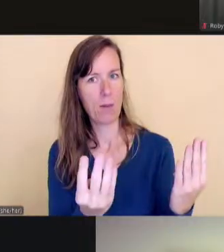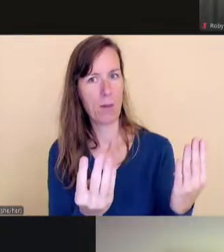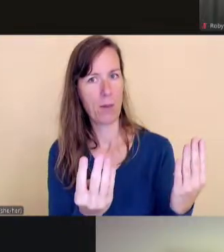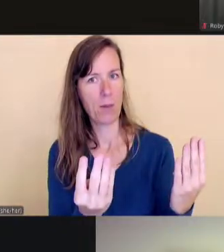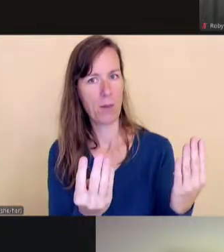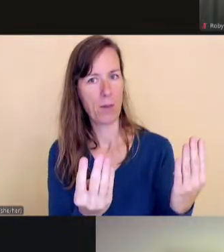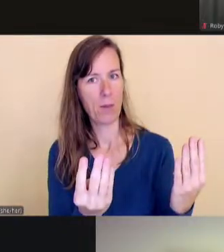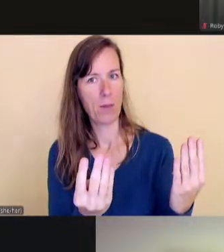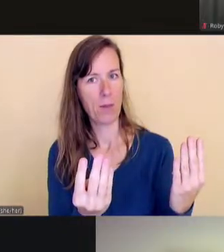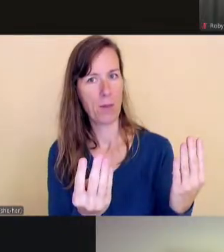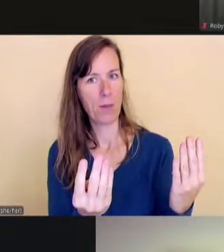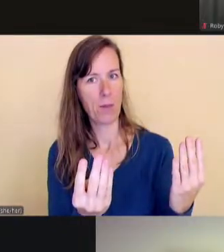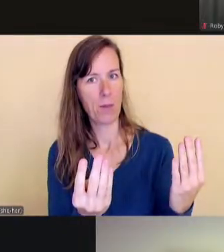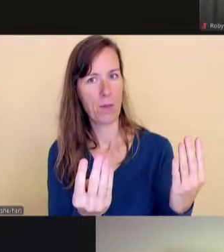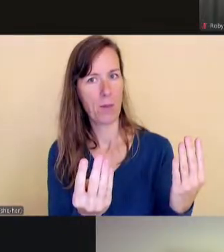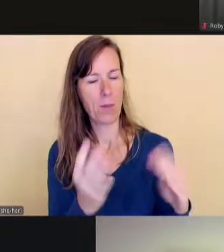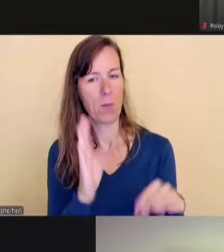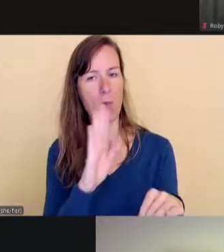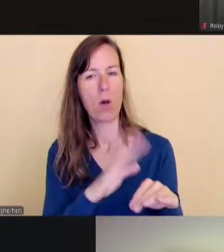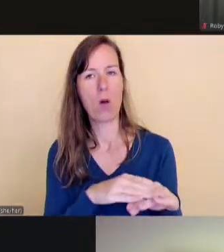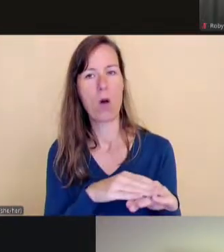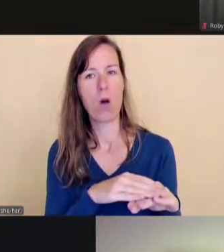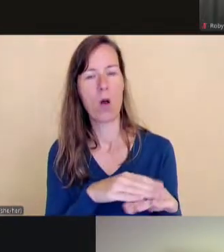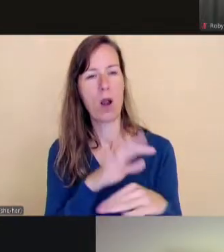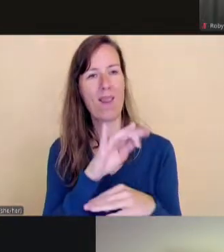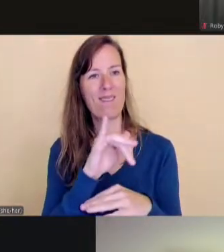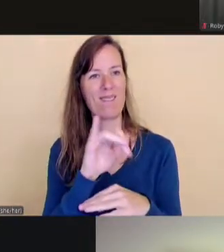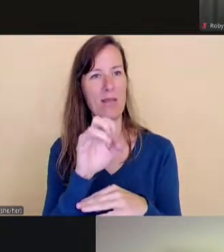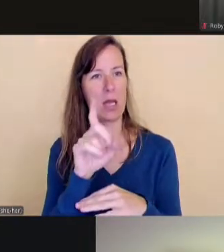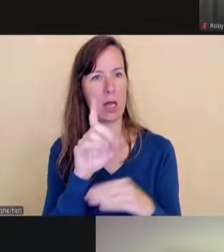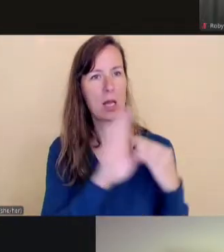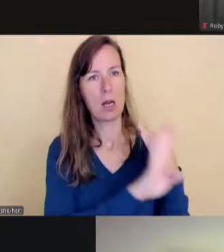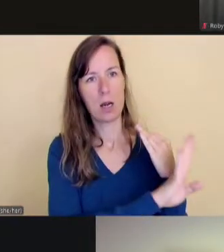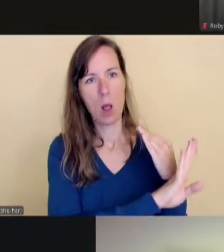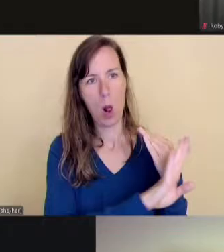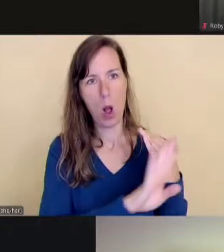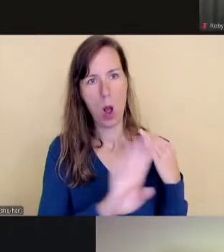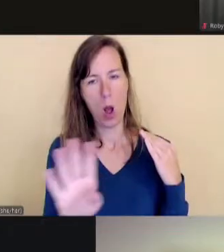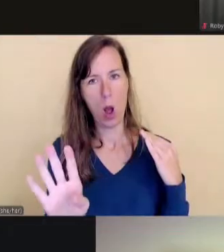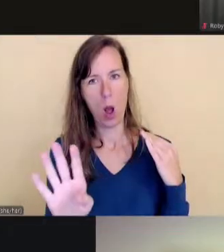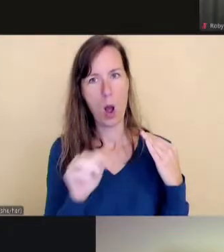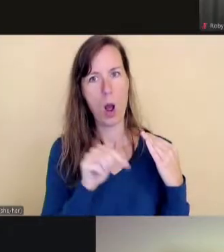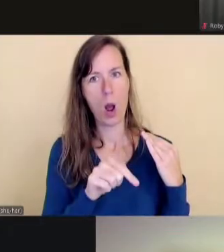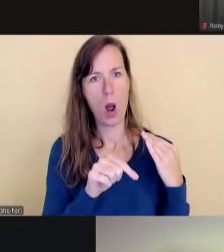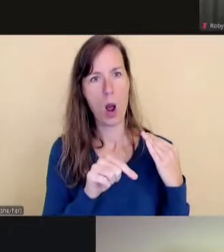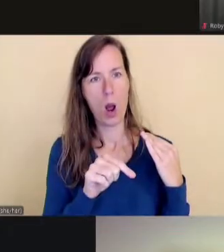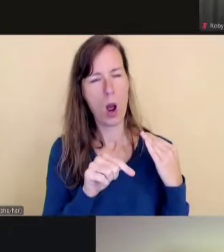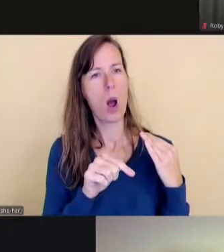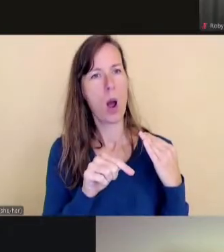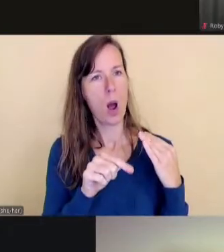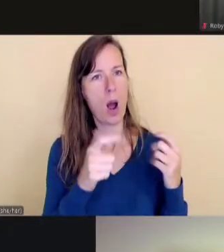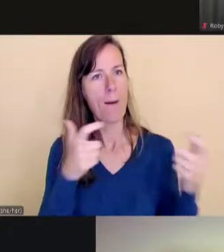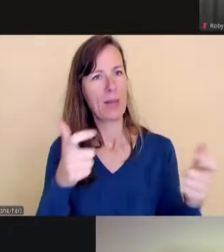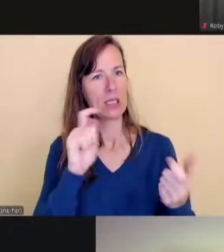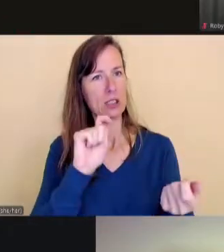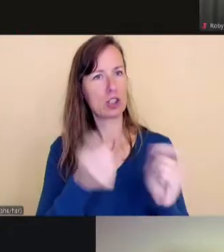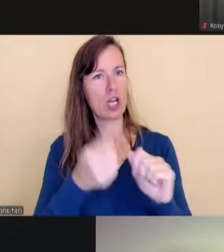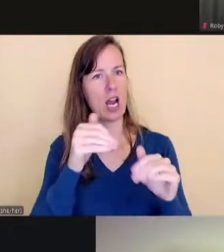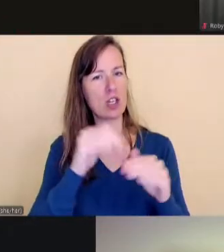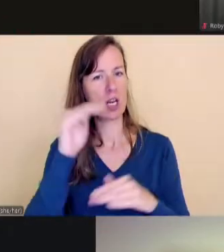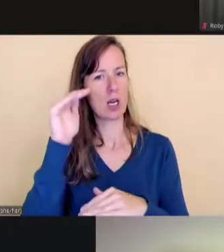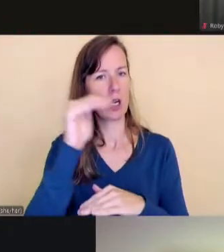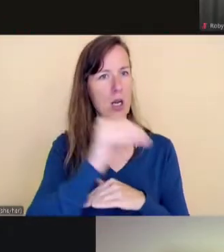the fence was along the field, there's a pretty substantial change in grade from where